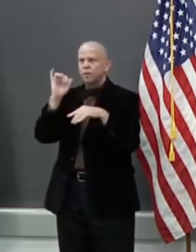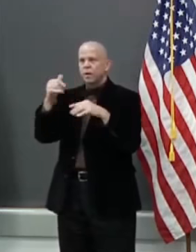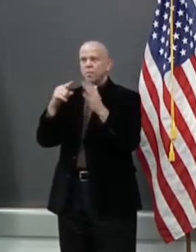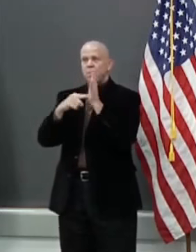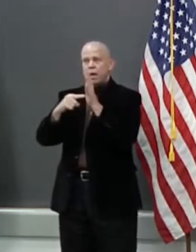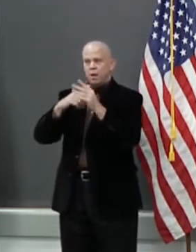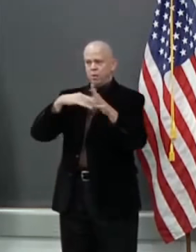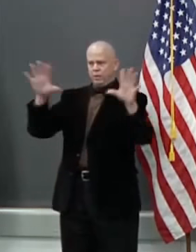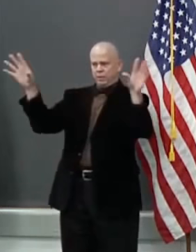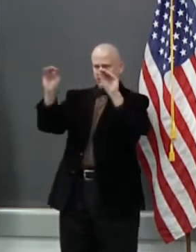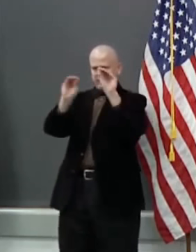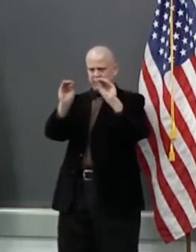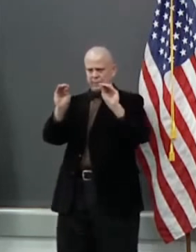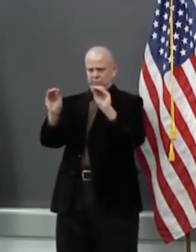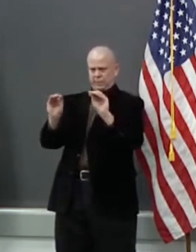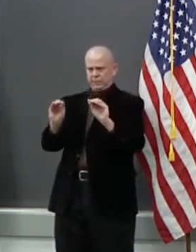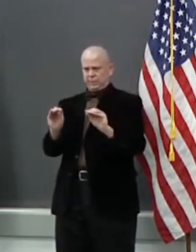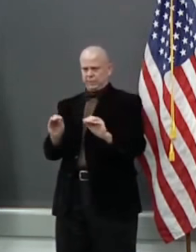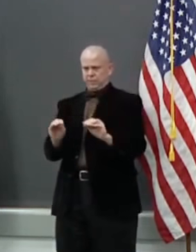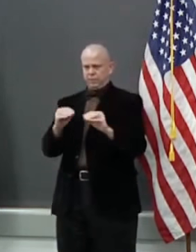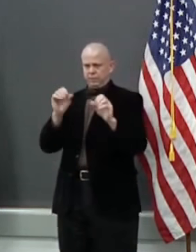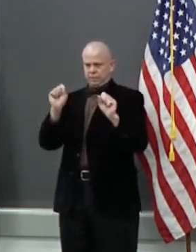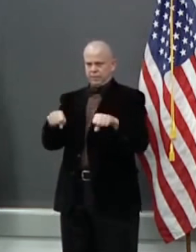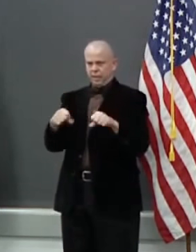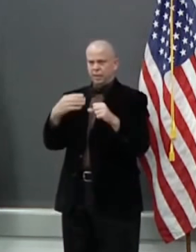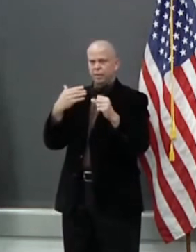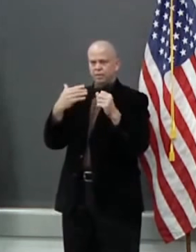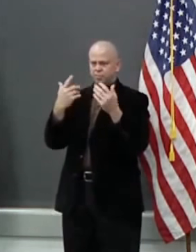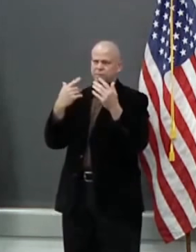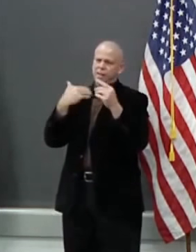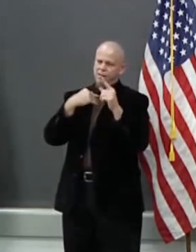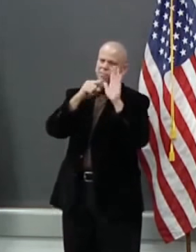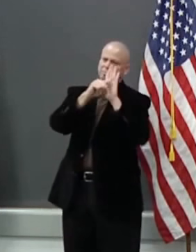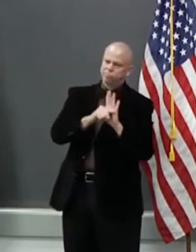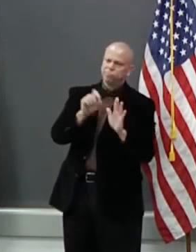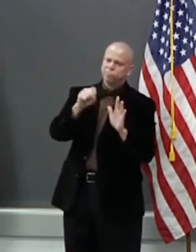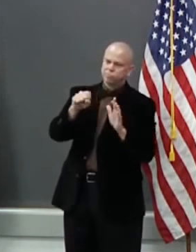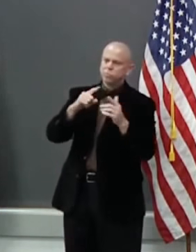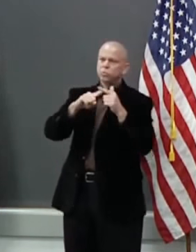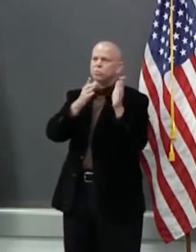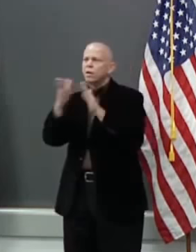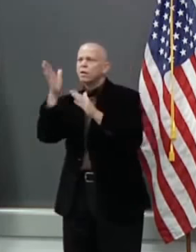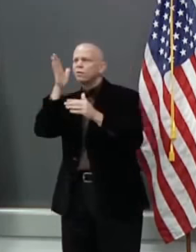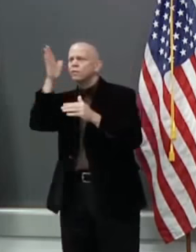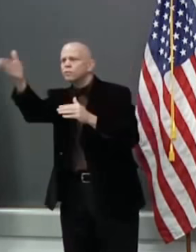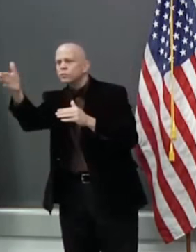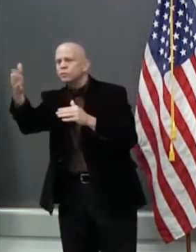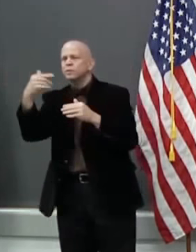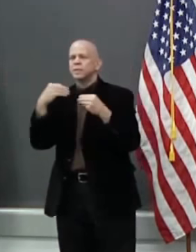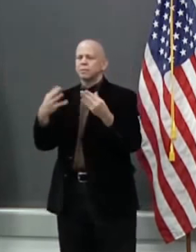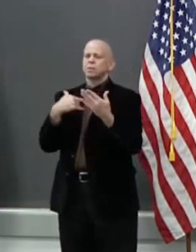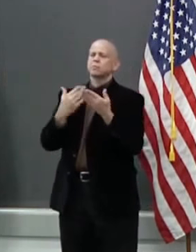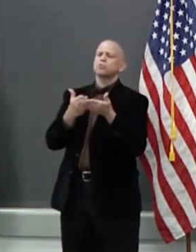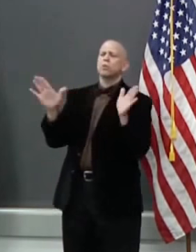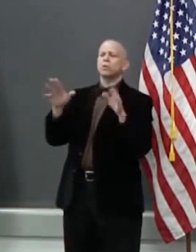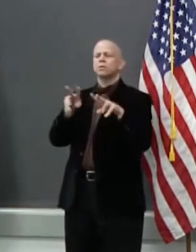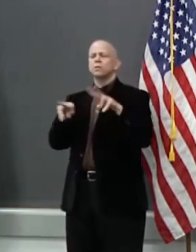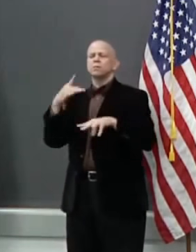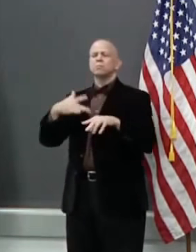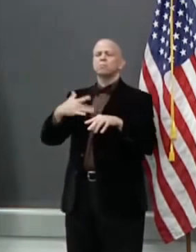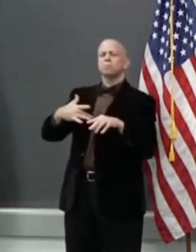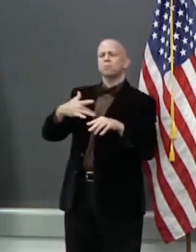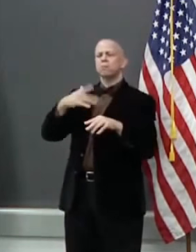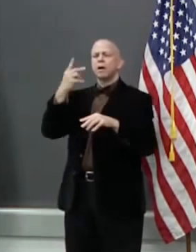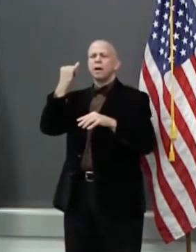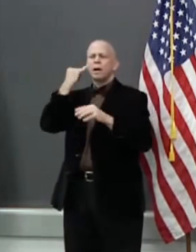for the future. They give us an idea of where we're going. And then when we present that model, as we know we have additional data in that following week,